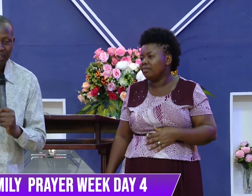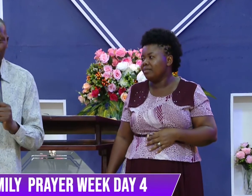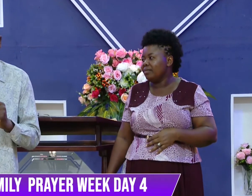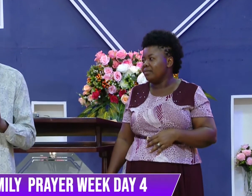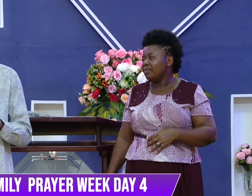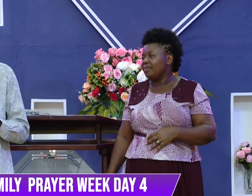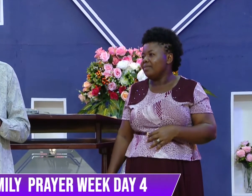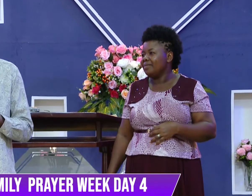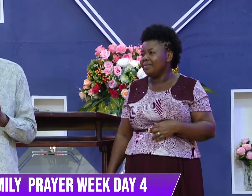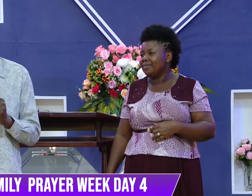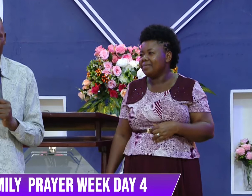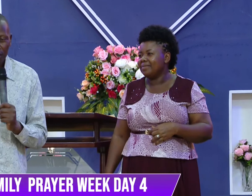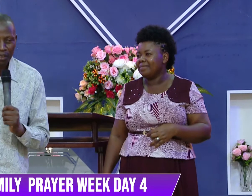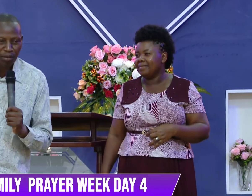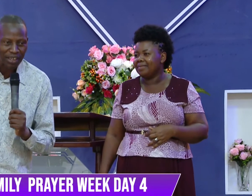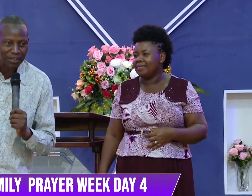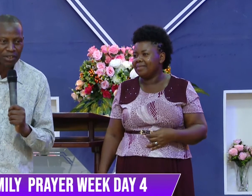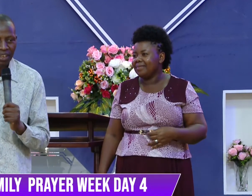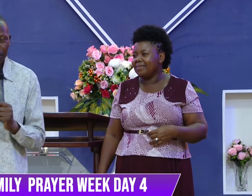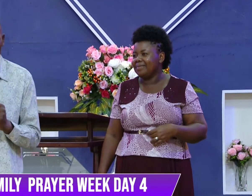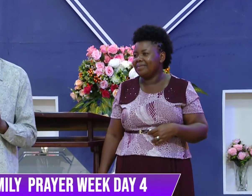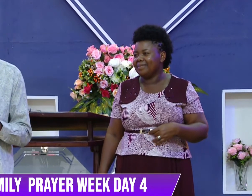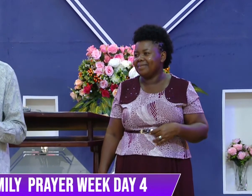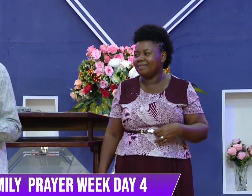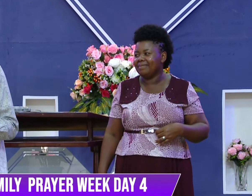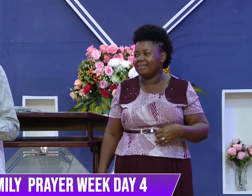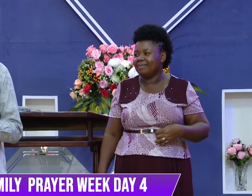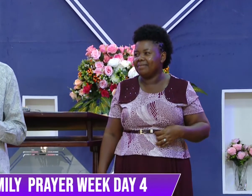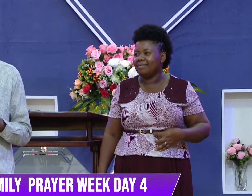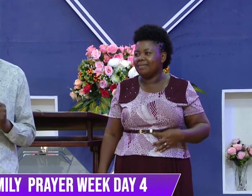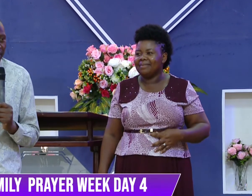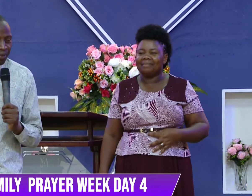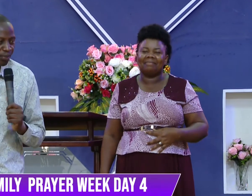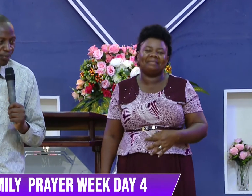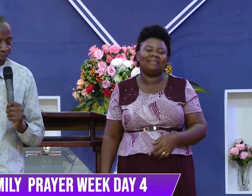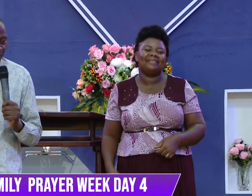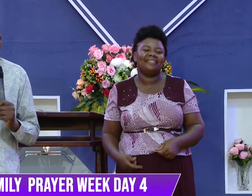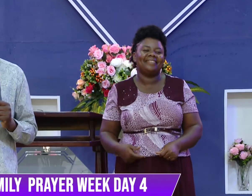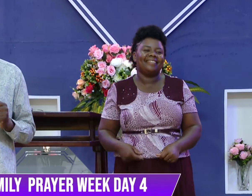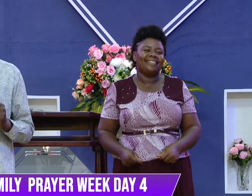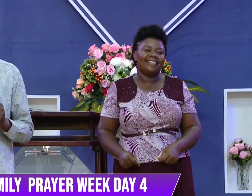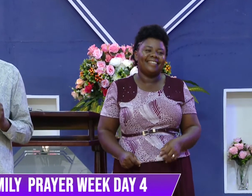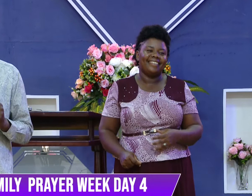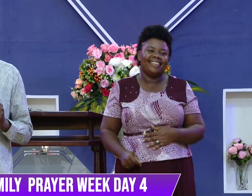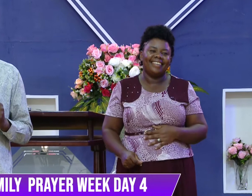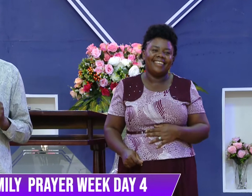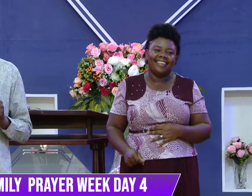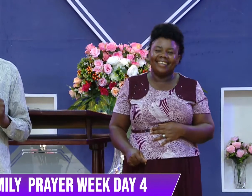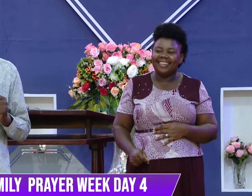Nompa, Gunomutre, Gatabari radio, Simon, you be a radio, Jagan, and you get a interview in a city radio. I want to speak my things when I'm not on